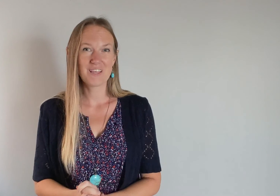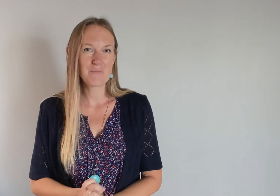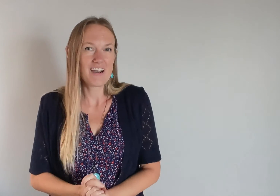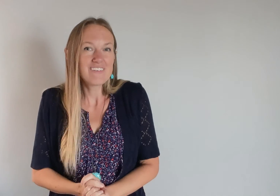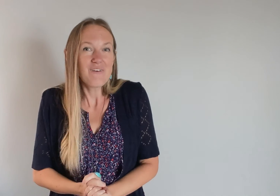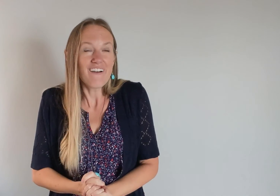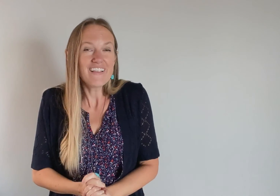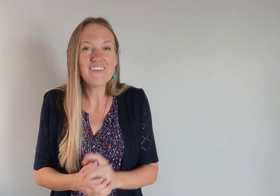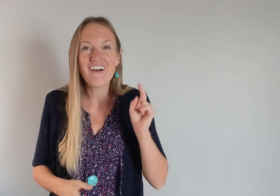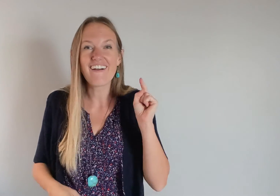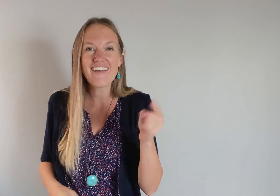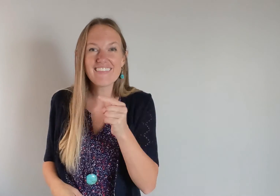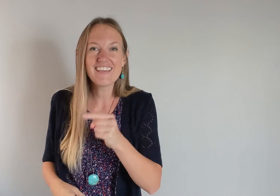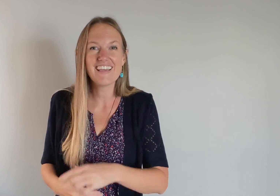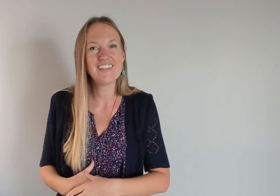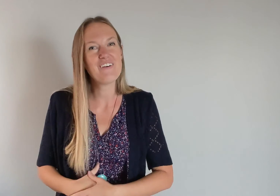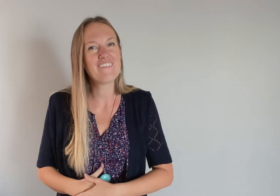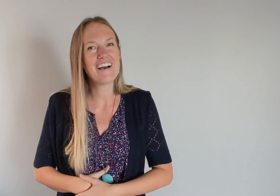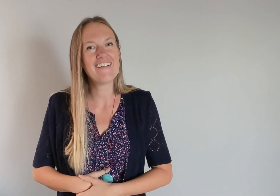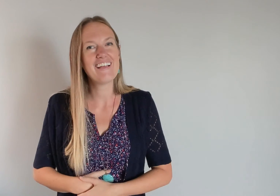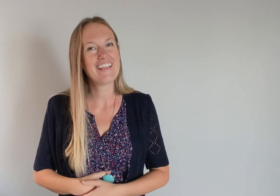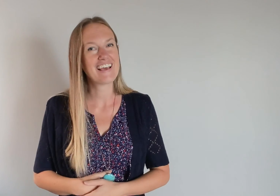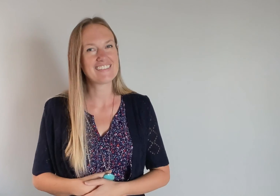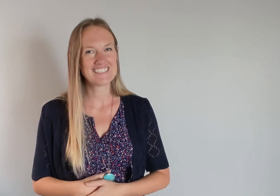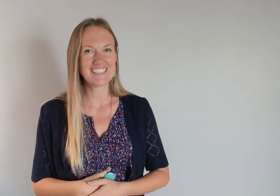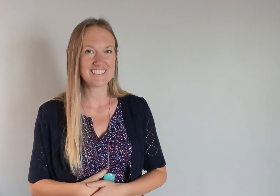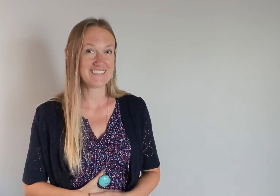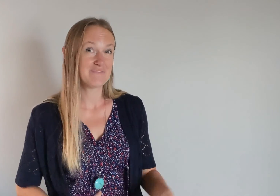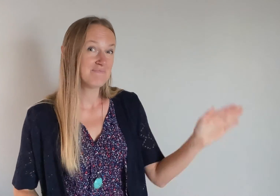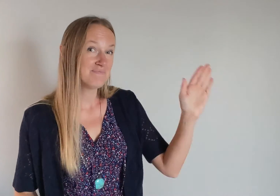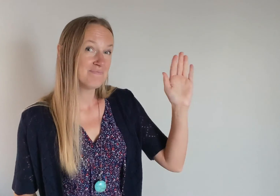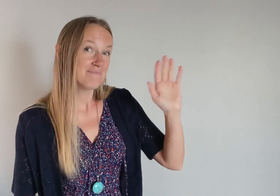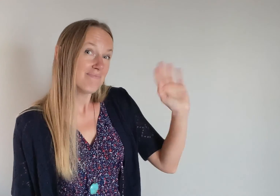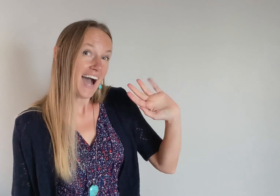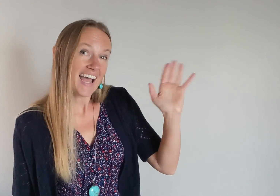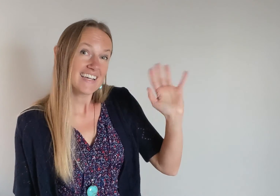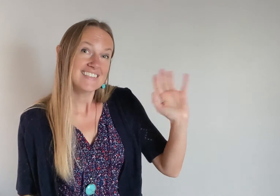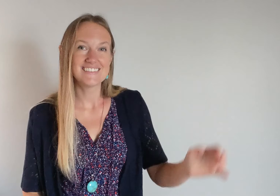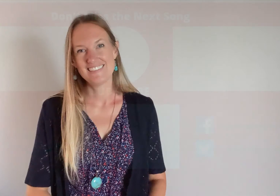Hope wherever you are healthy and you are well, and that I'll see you soon. Bye.